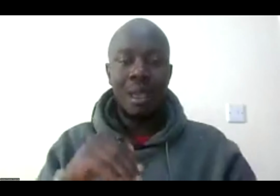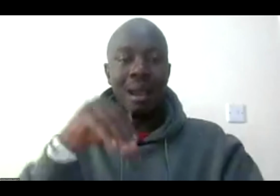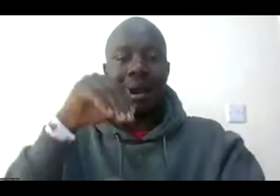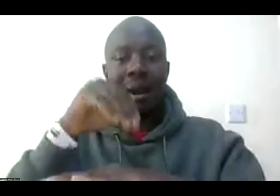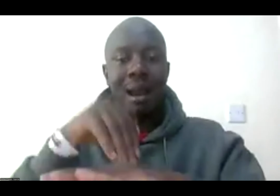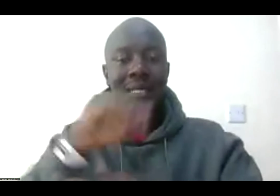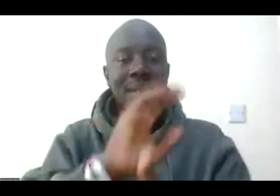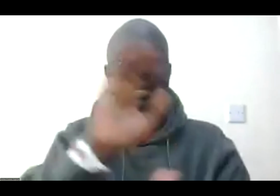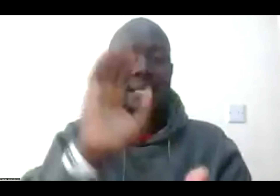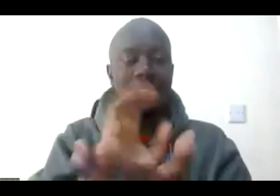So